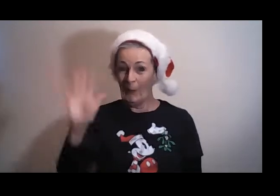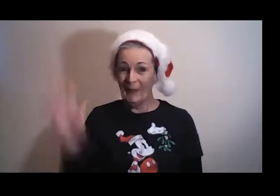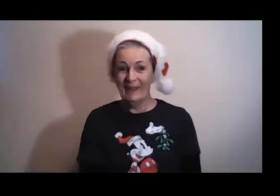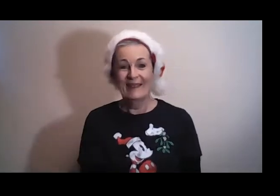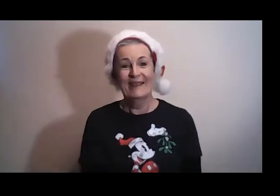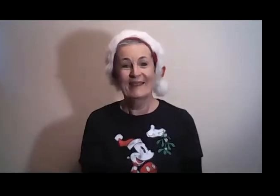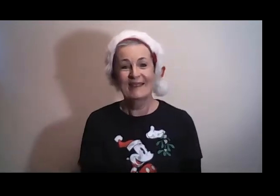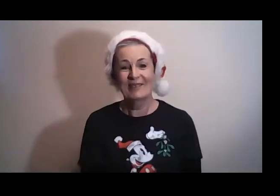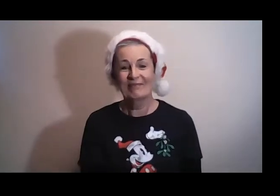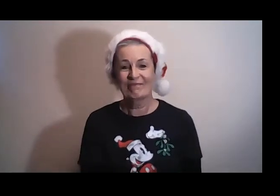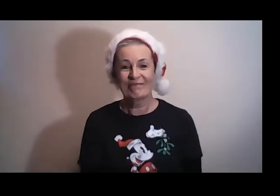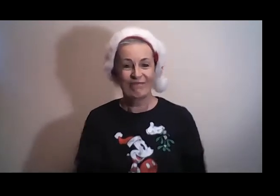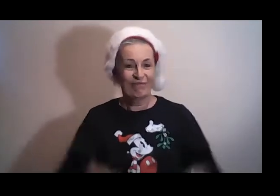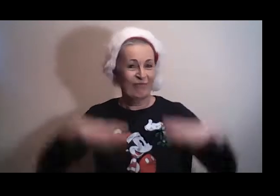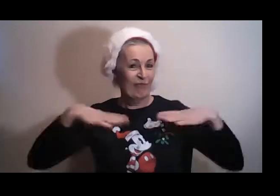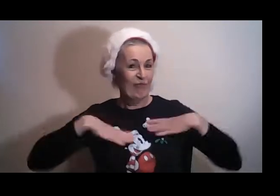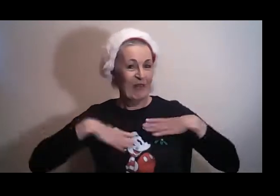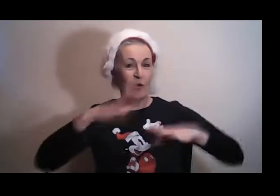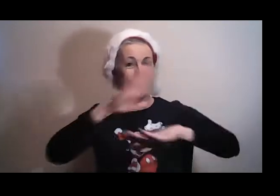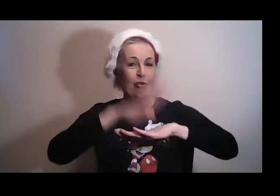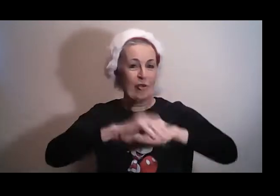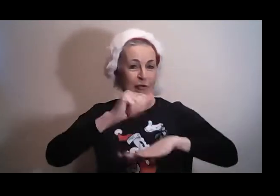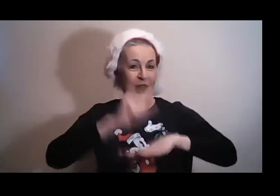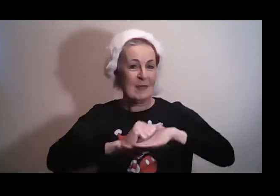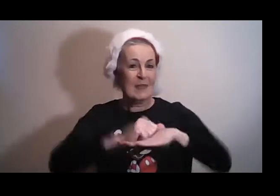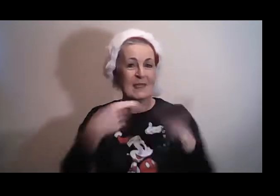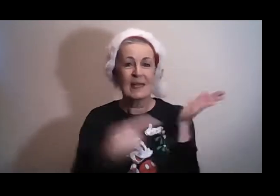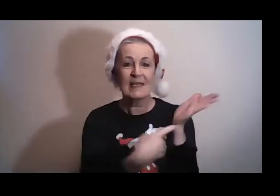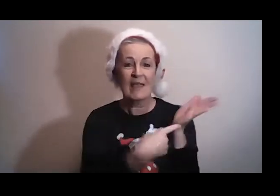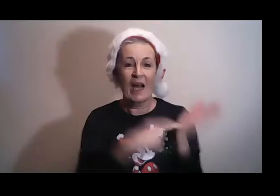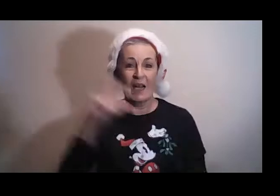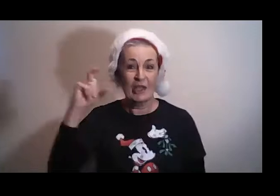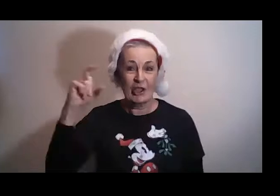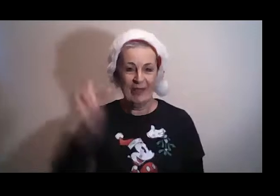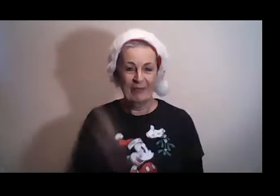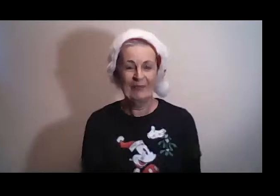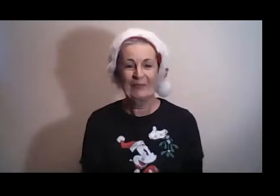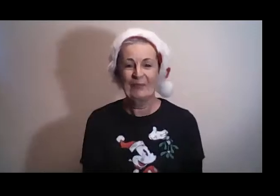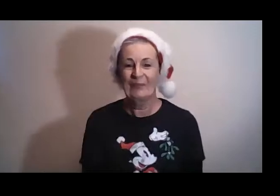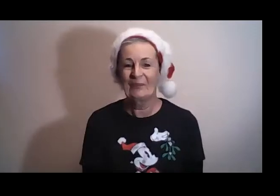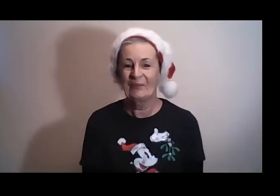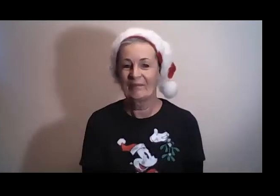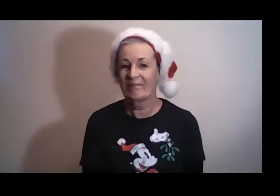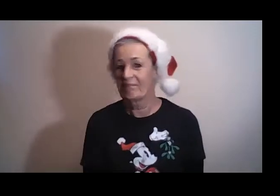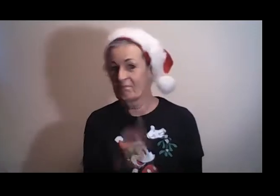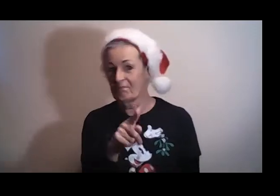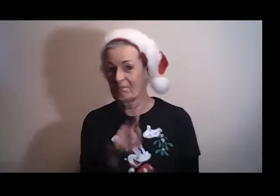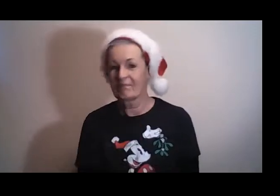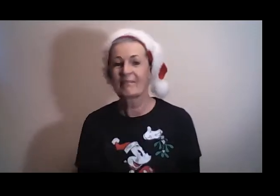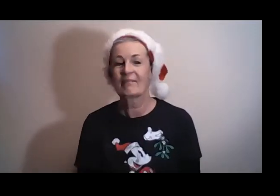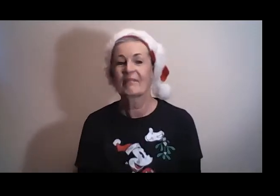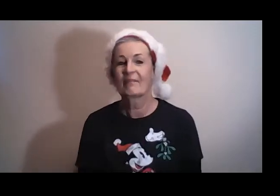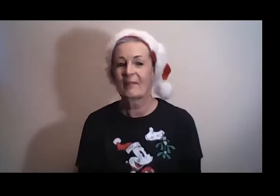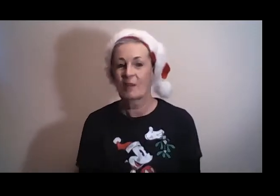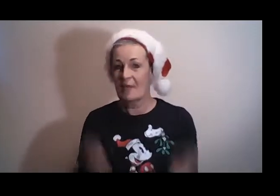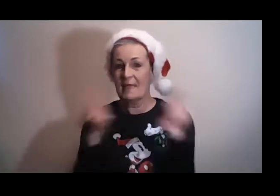Ready for our little Christmas version of Tai Chi Gong? You see, I've got all my, I look like a Christmas